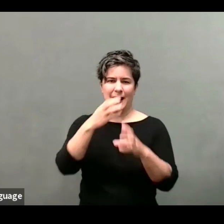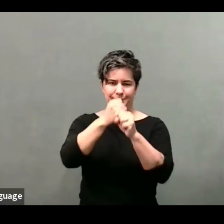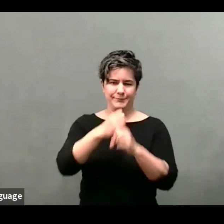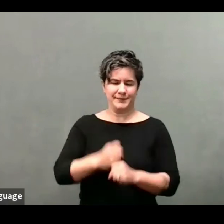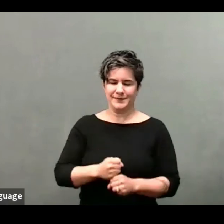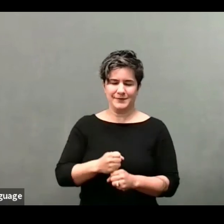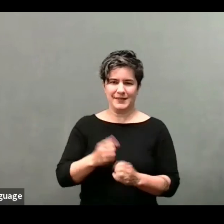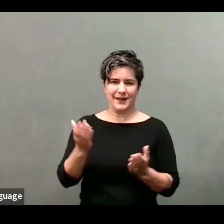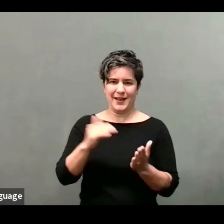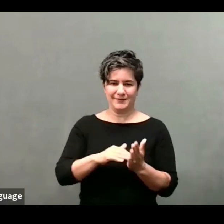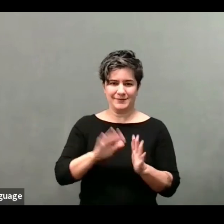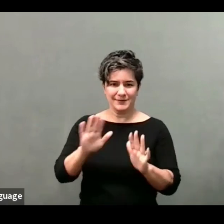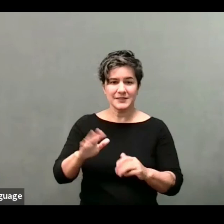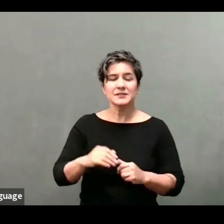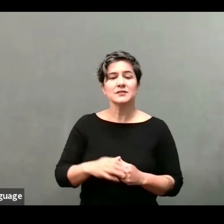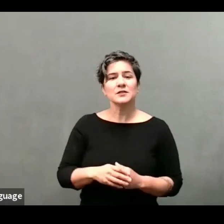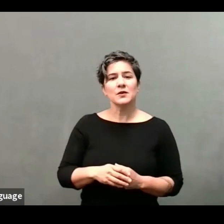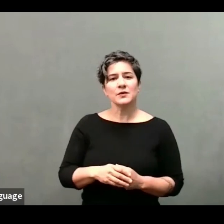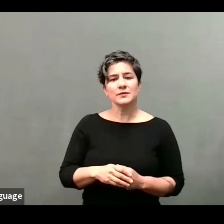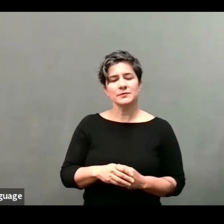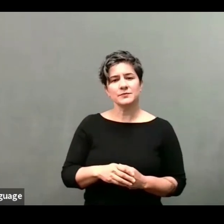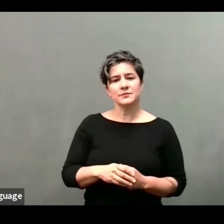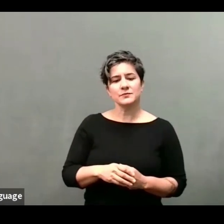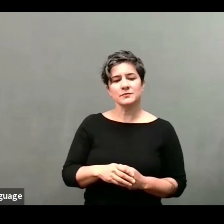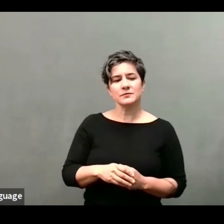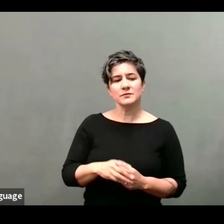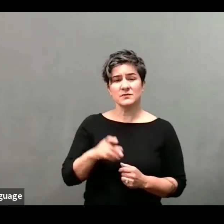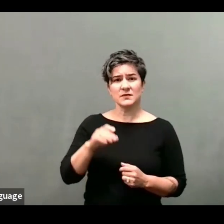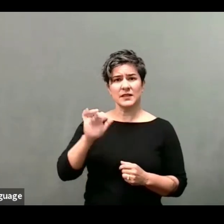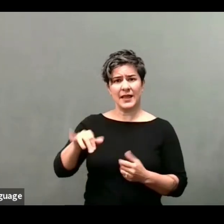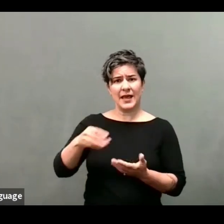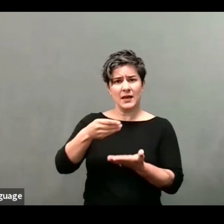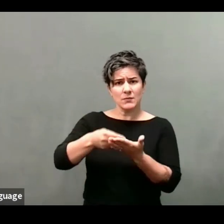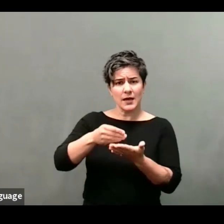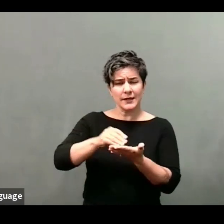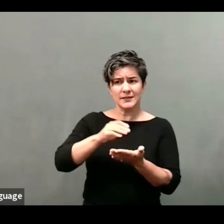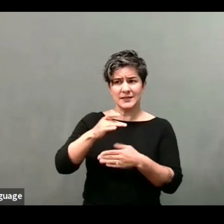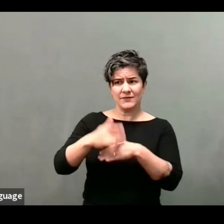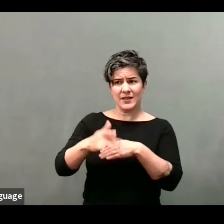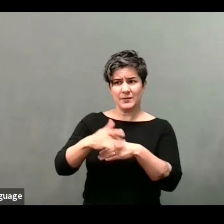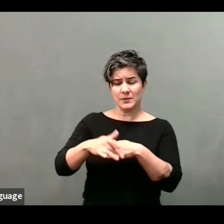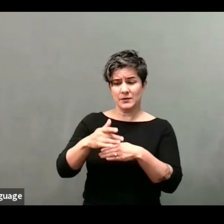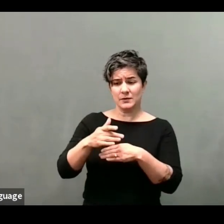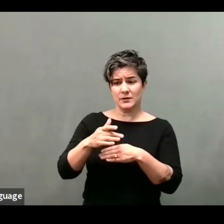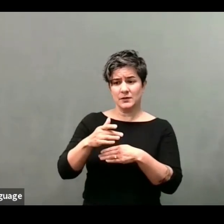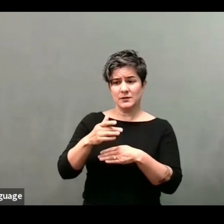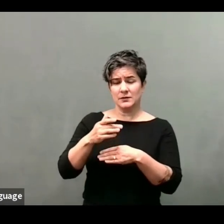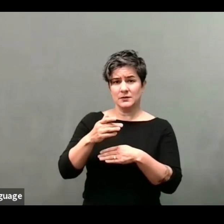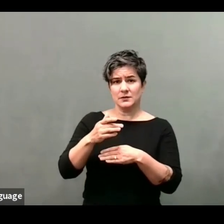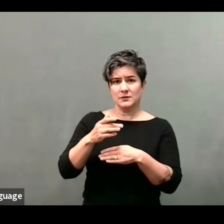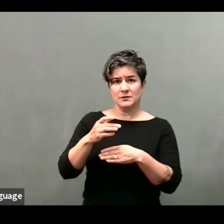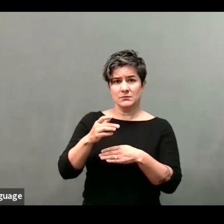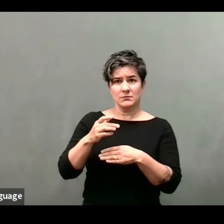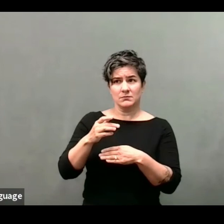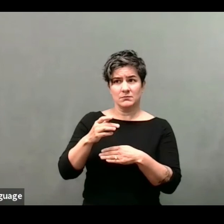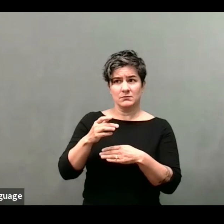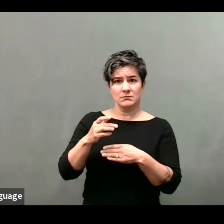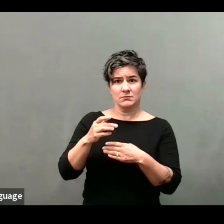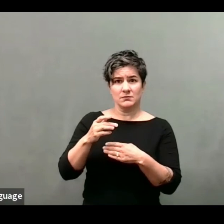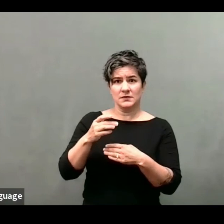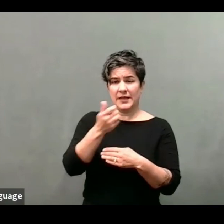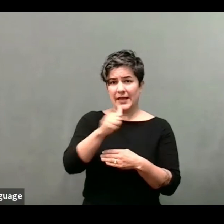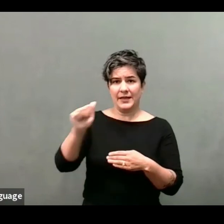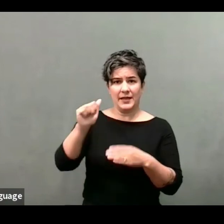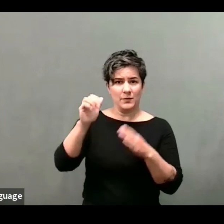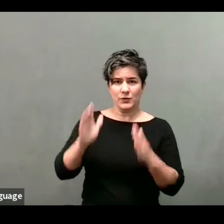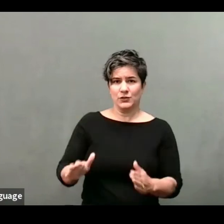And it is available to anyone who was sexually in the past week. It doesn't matter